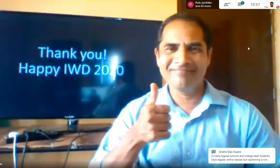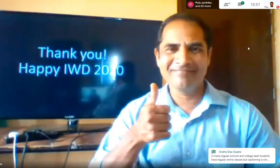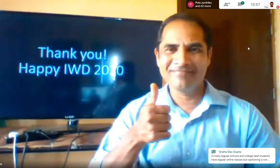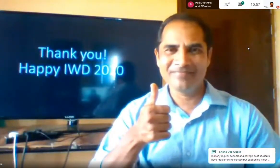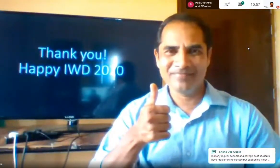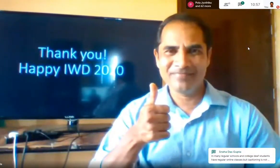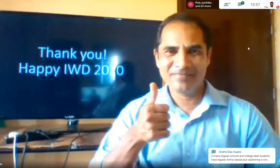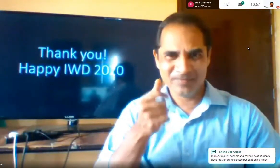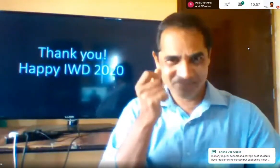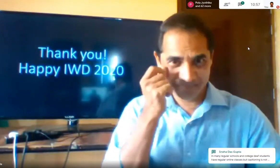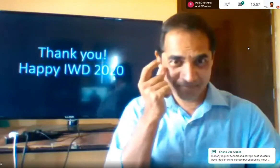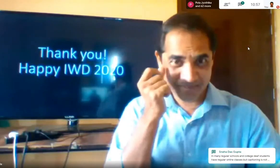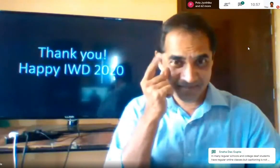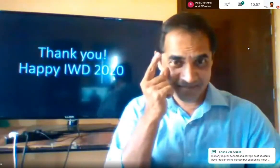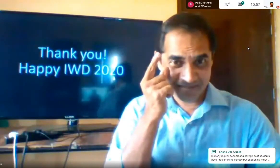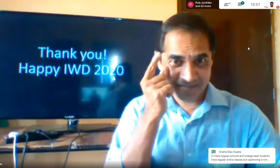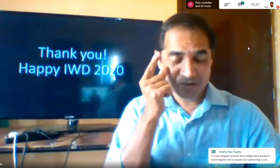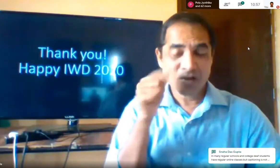So online for everyone, it's not possible.